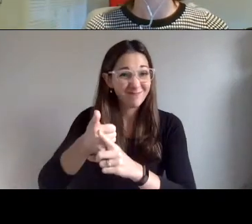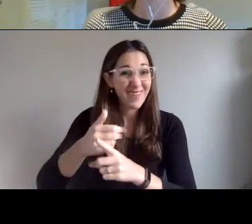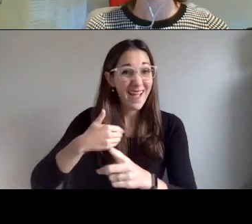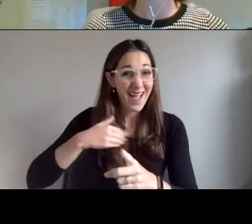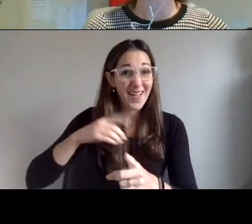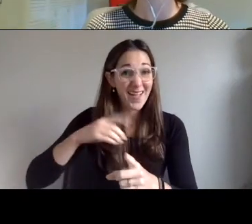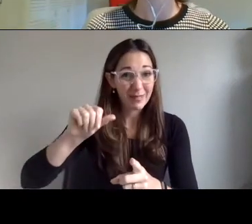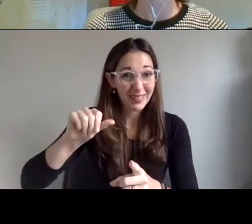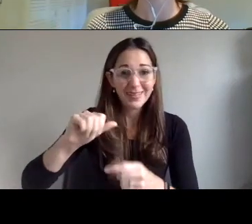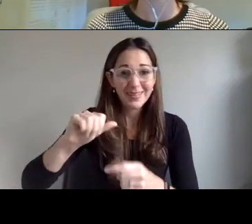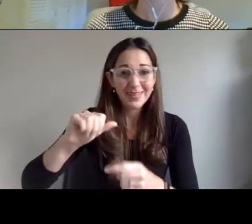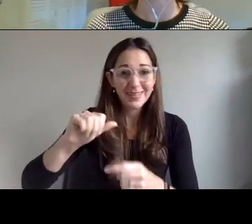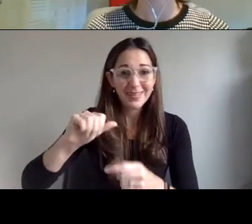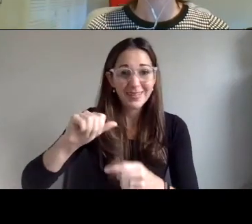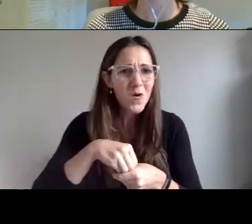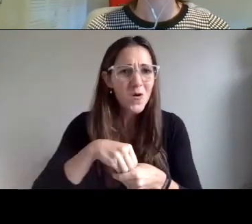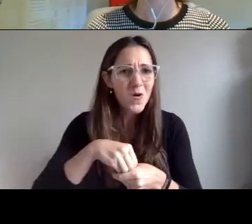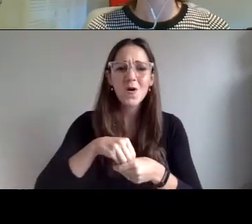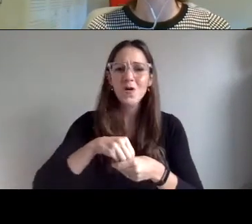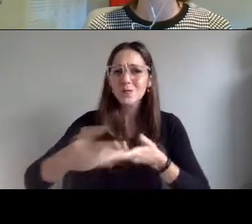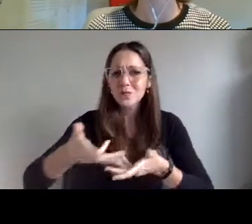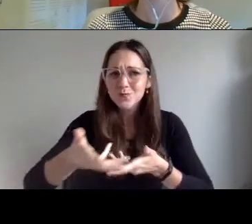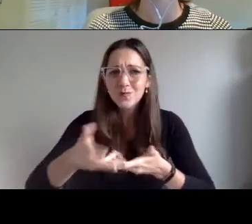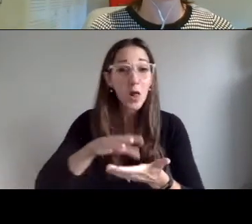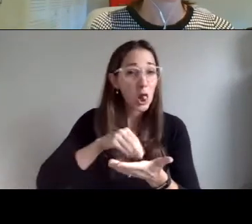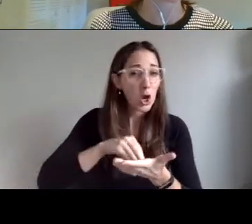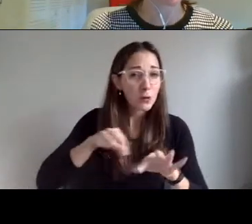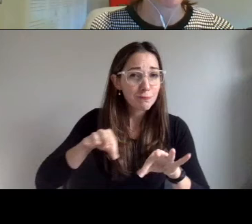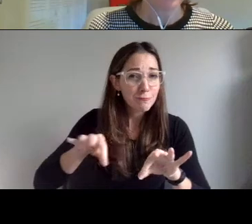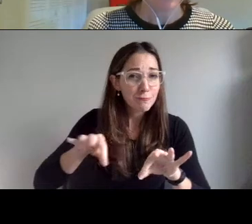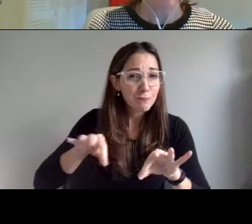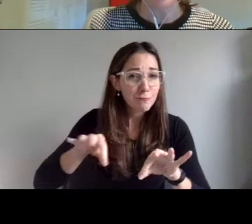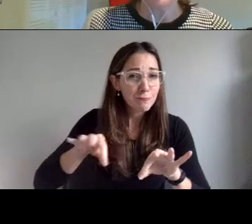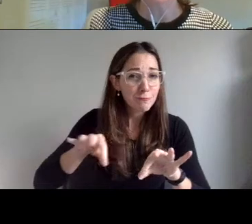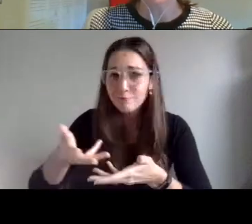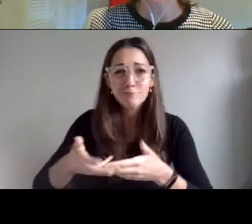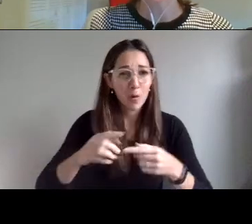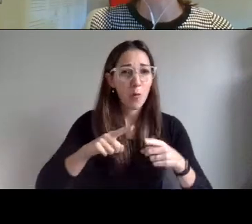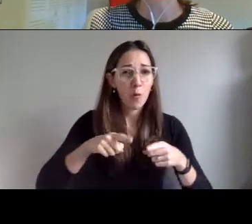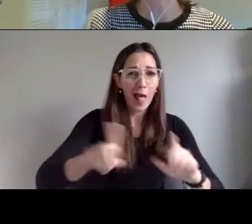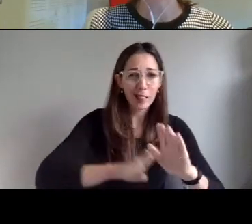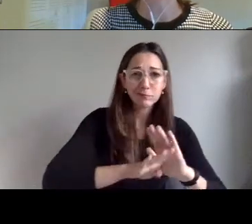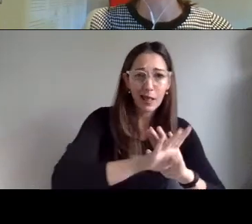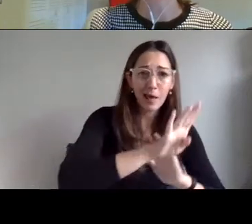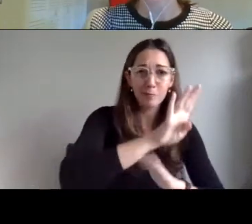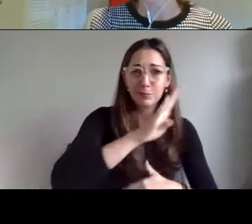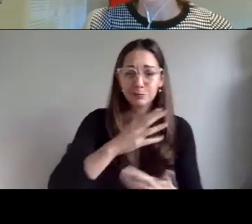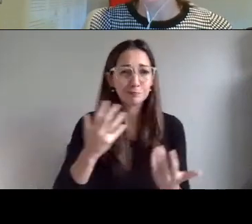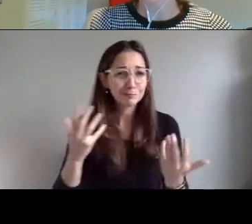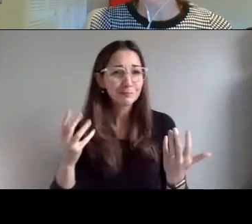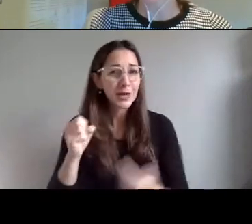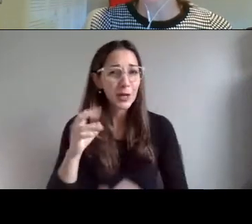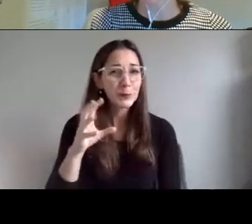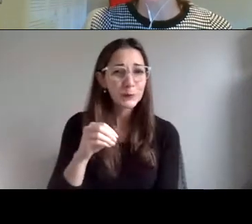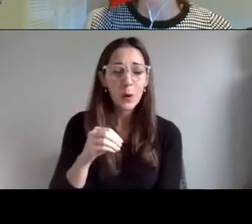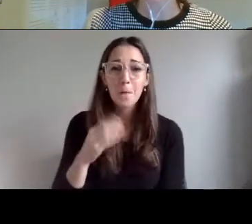learn from that process of engagement with people with disabilities? So if we can maybe